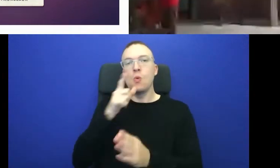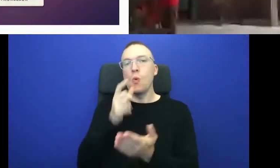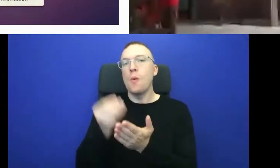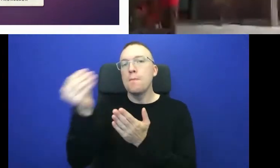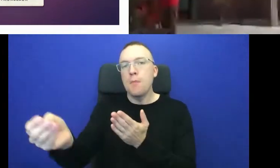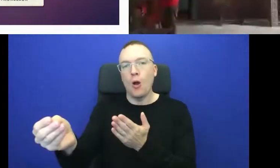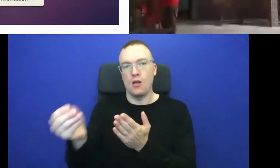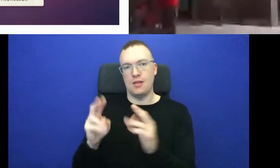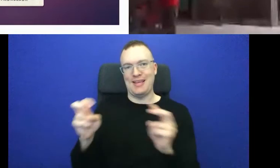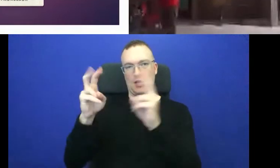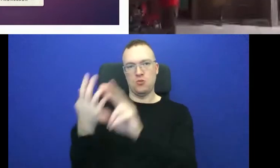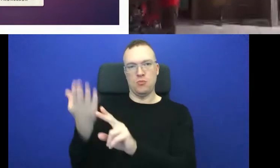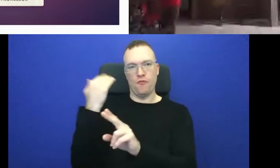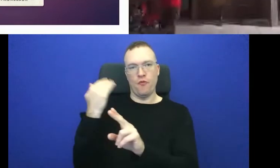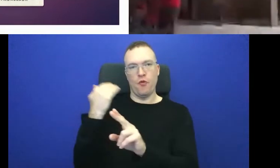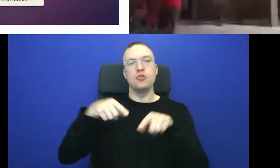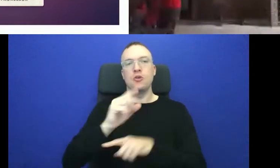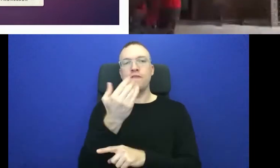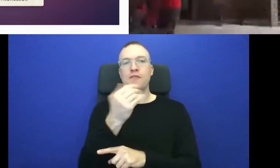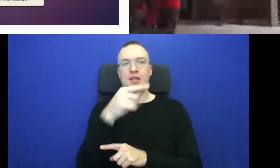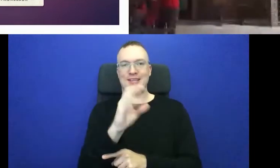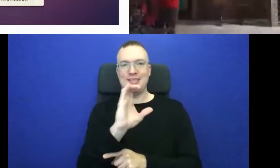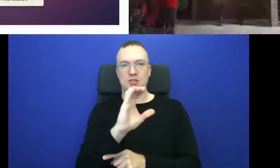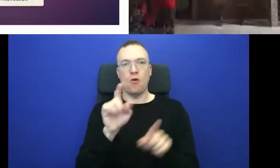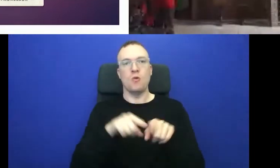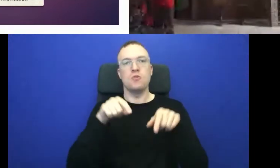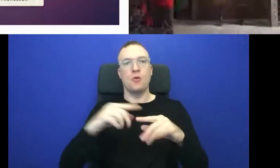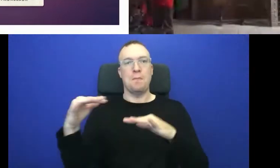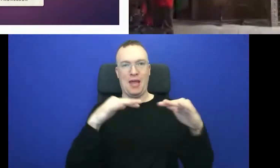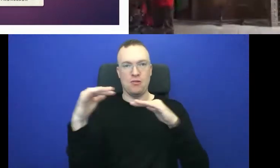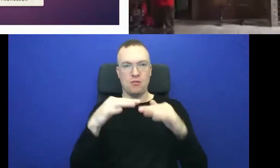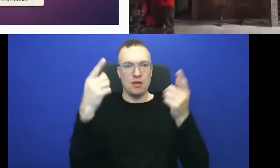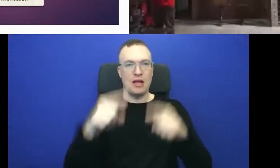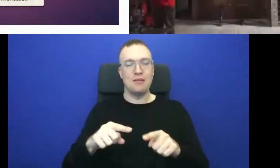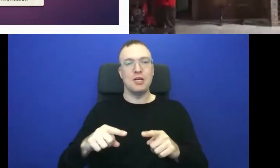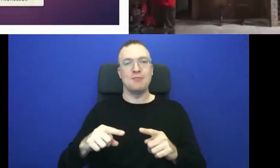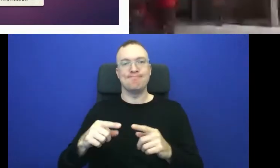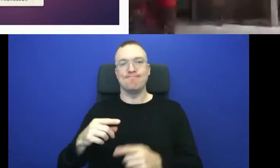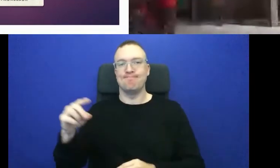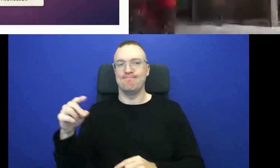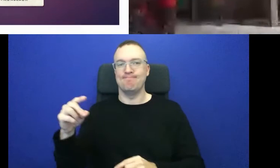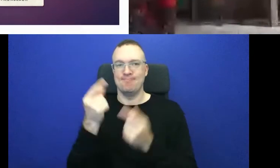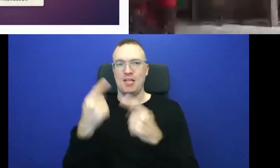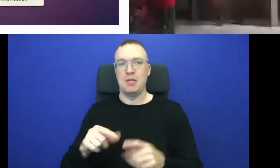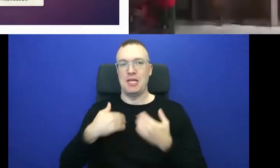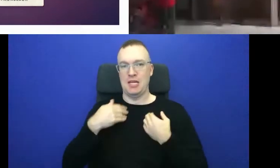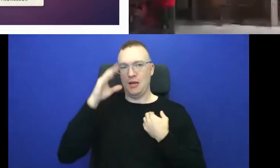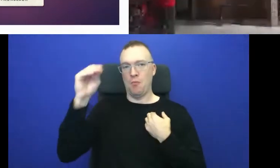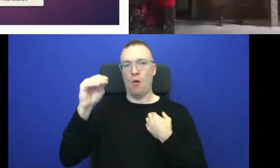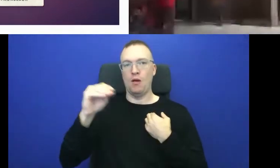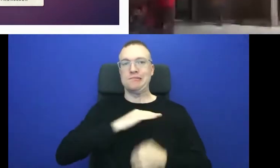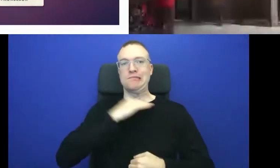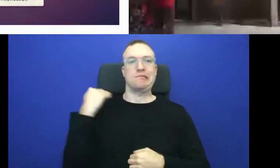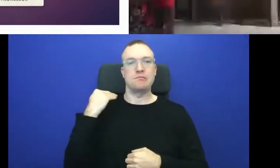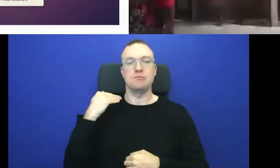early 15th century. And during a battle, unfortunately, this young person was decapitated.